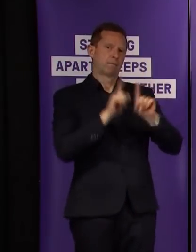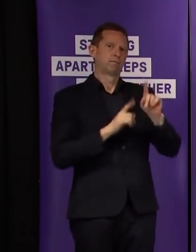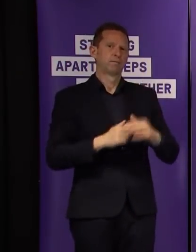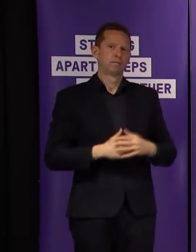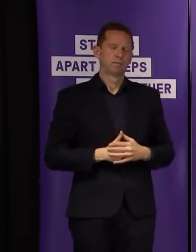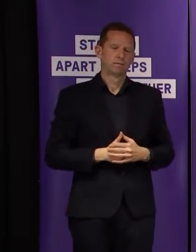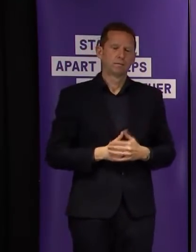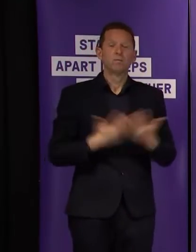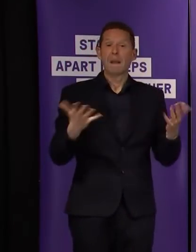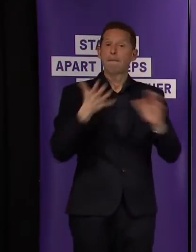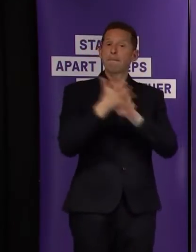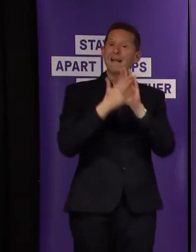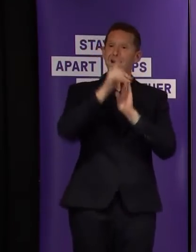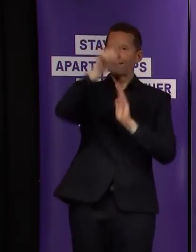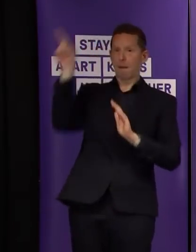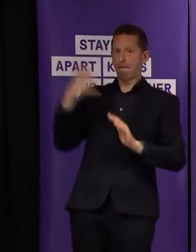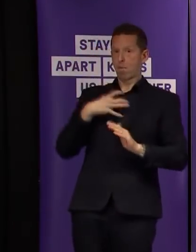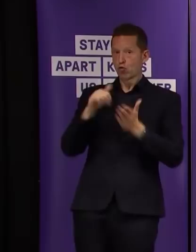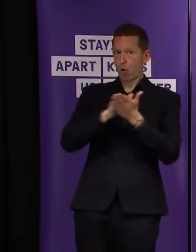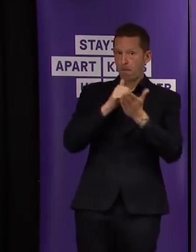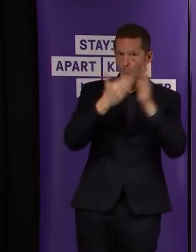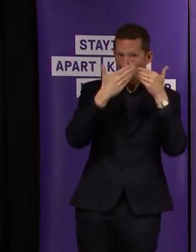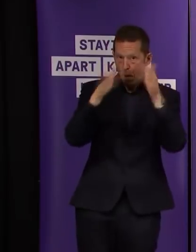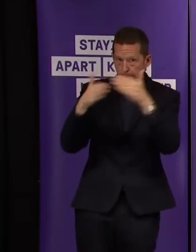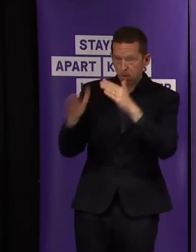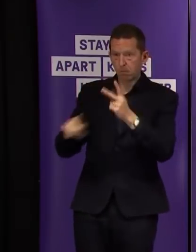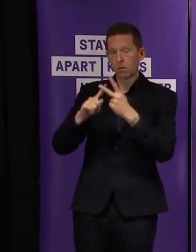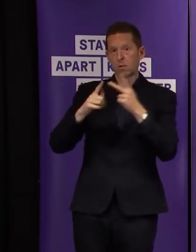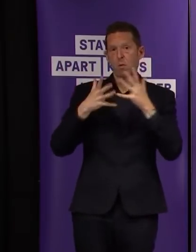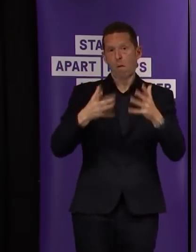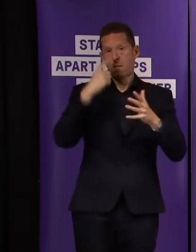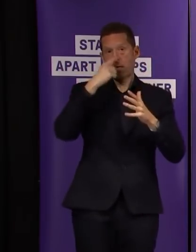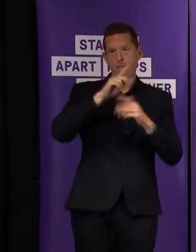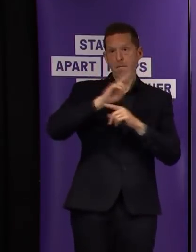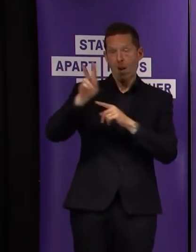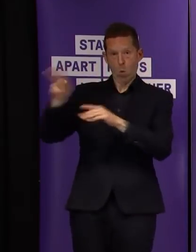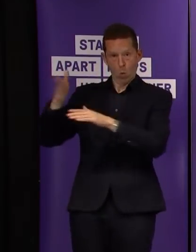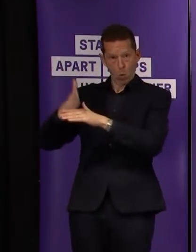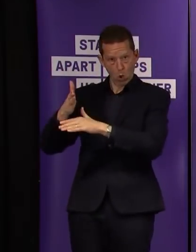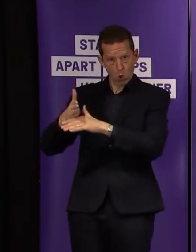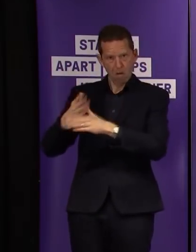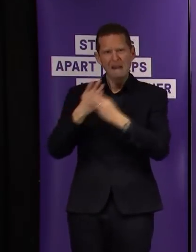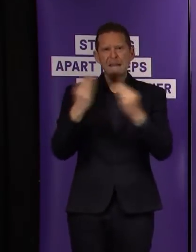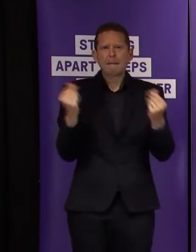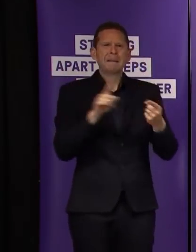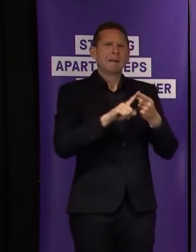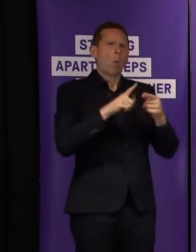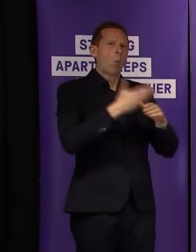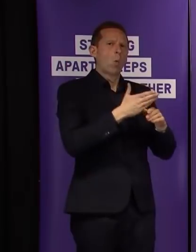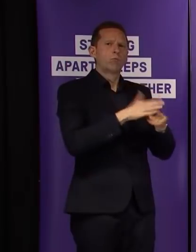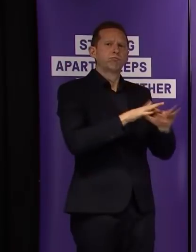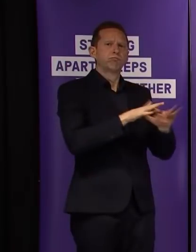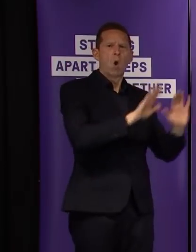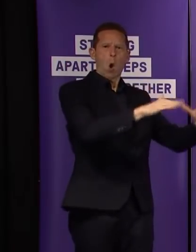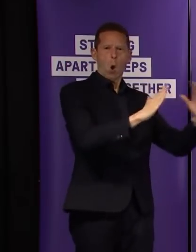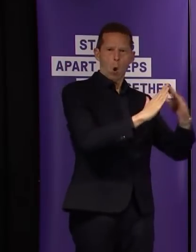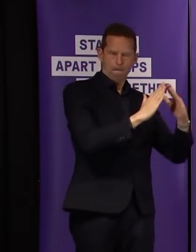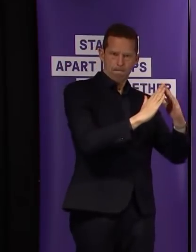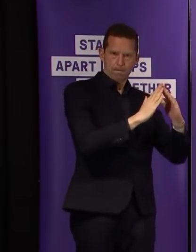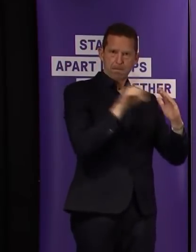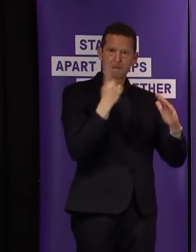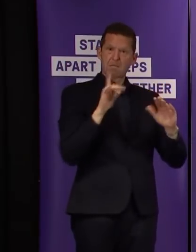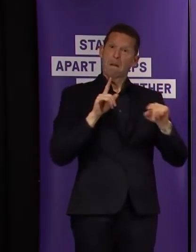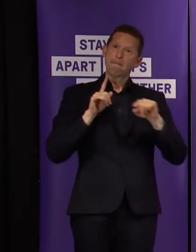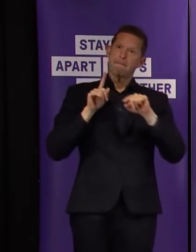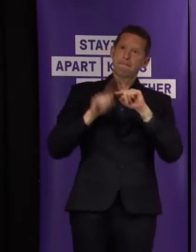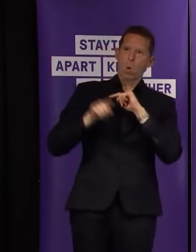mean more shops open, more people back at work, people still working from home in some instances, but relatively normal,